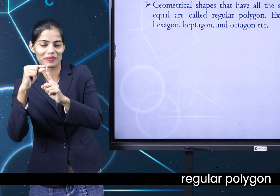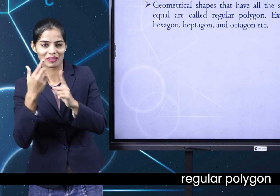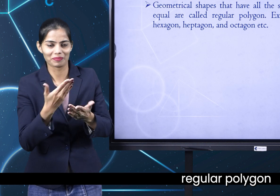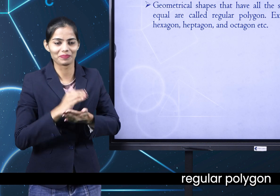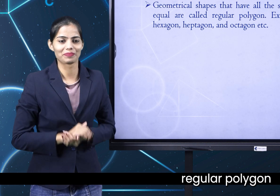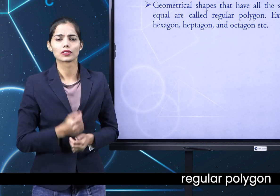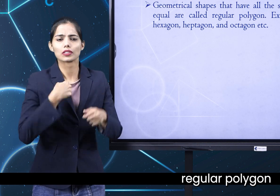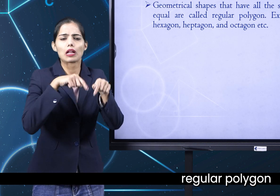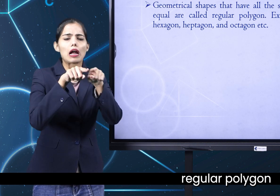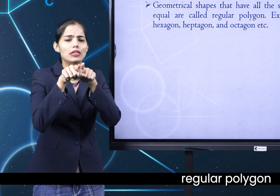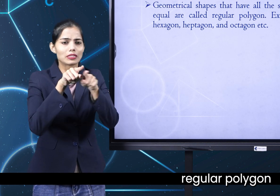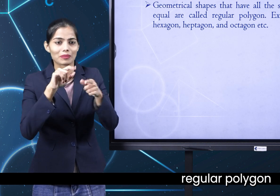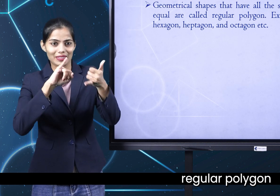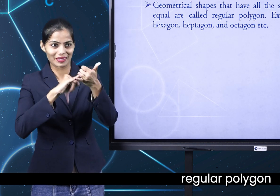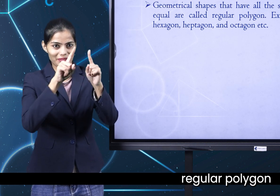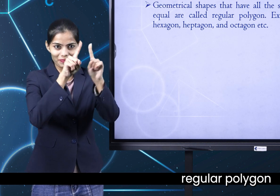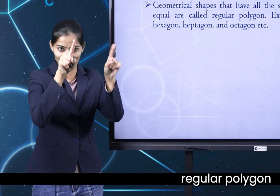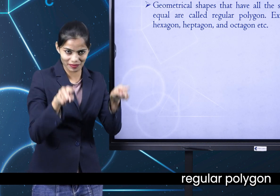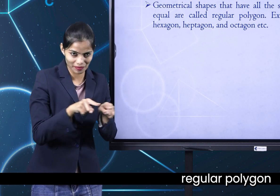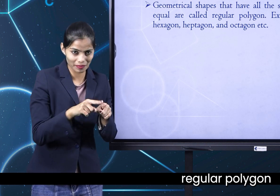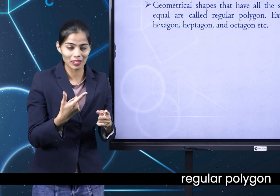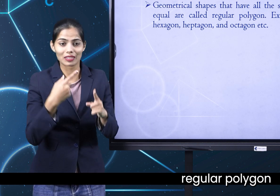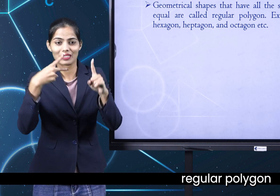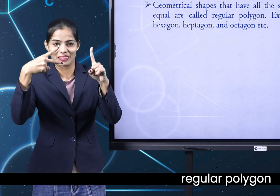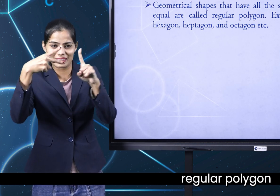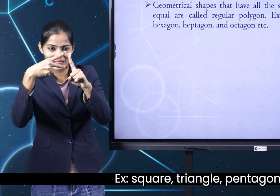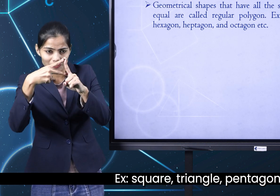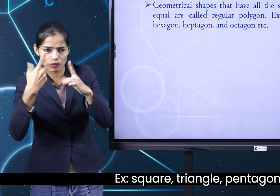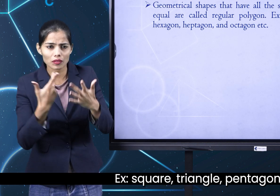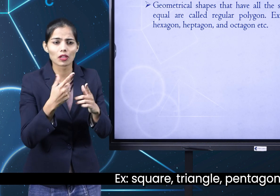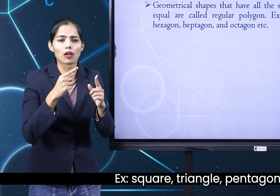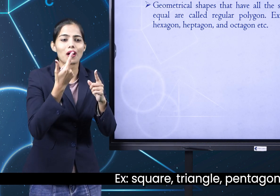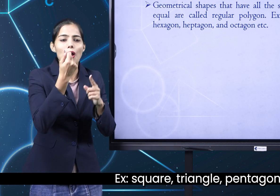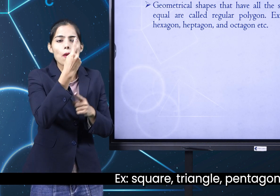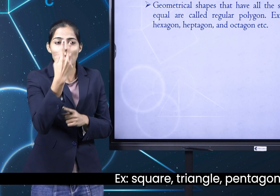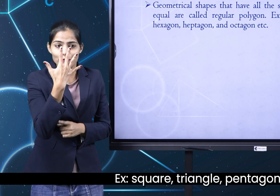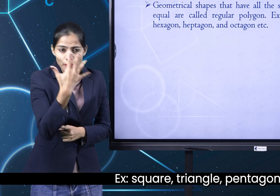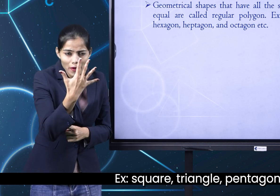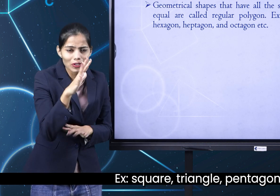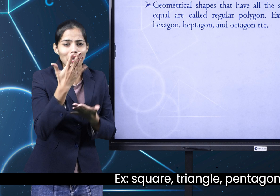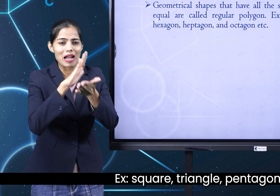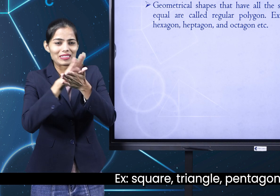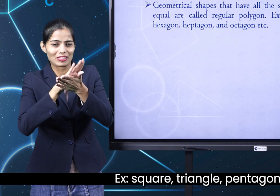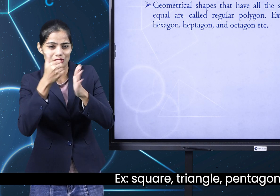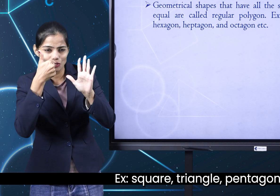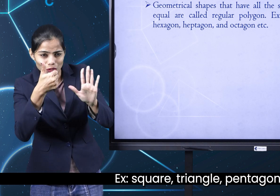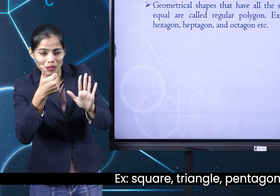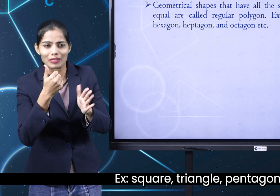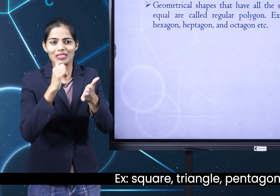polygon. Example: square, triangle, pentagon,